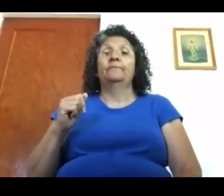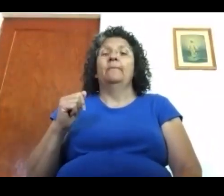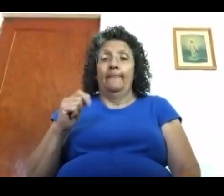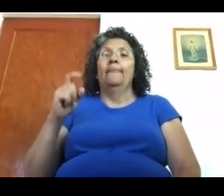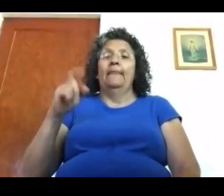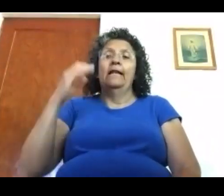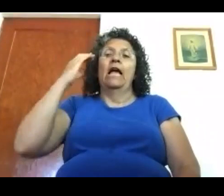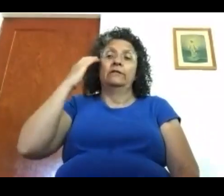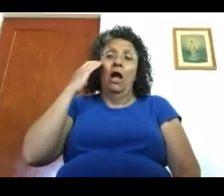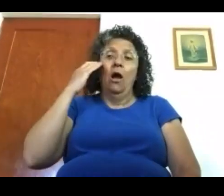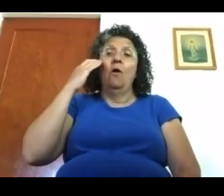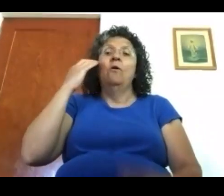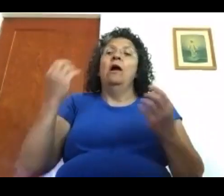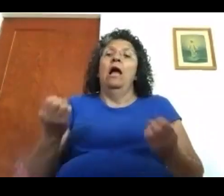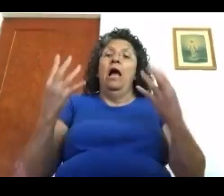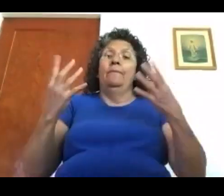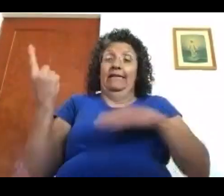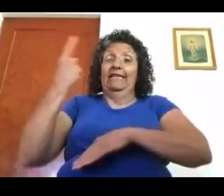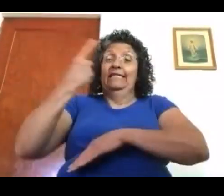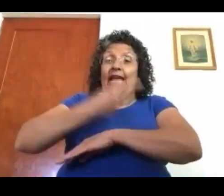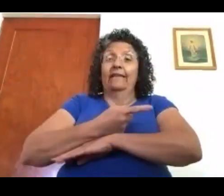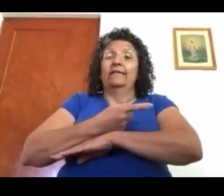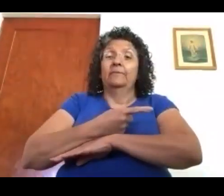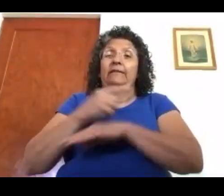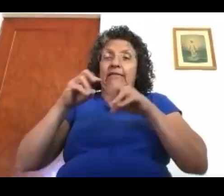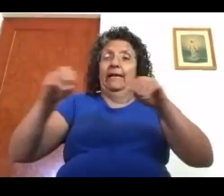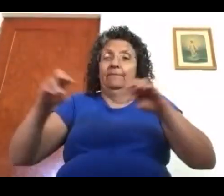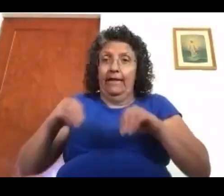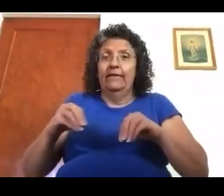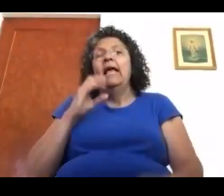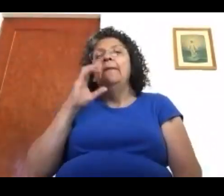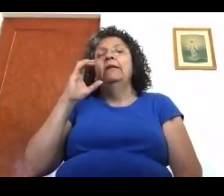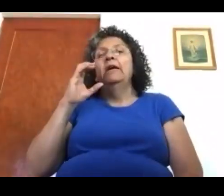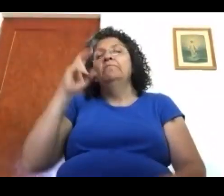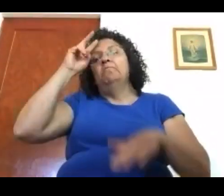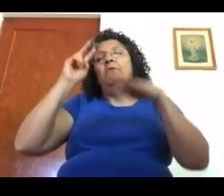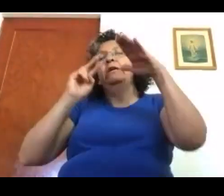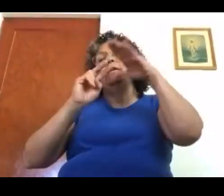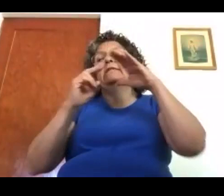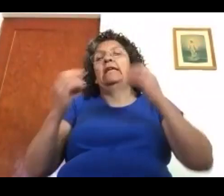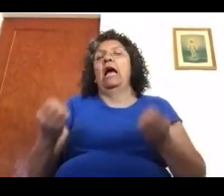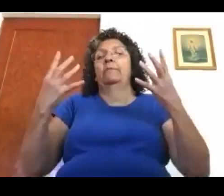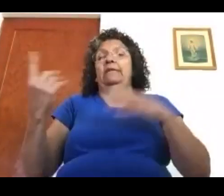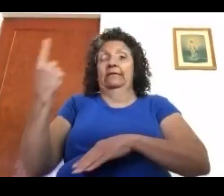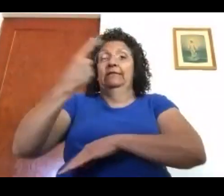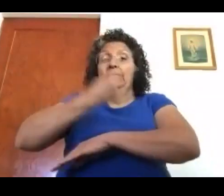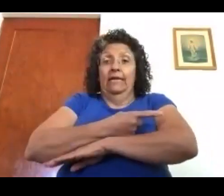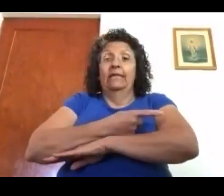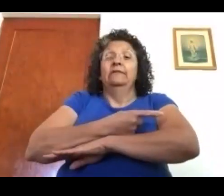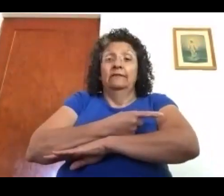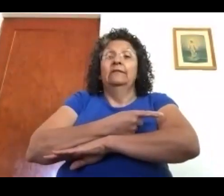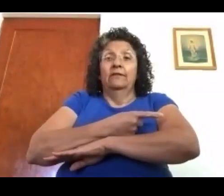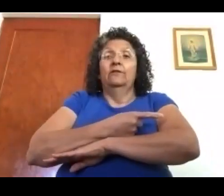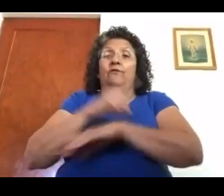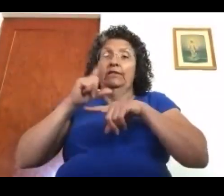in my counting of how many days it's been. And then I'm going to guess how many days it will take for the seed to come out of its seed coat